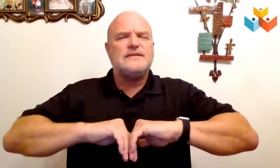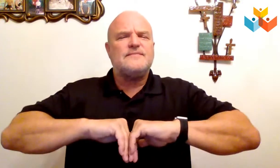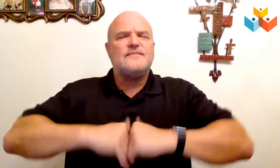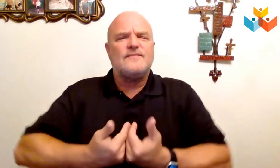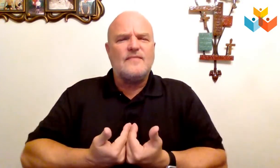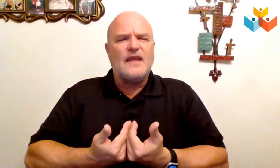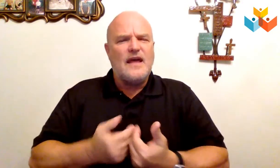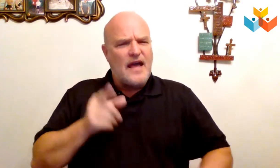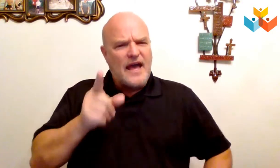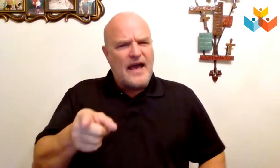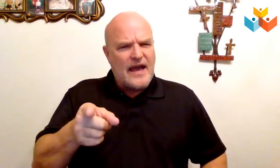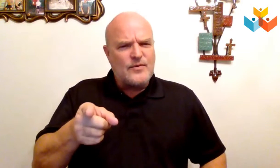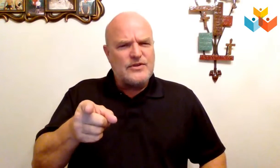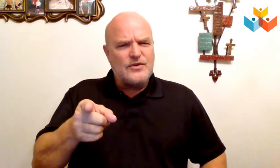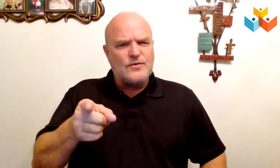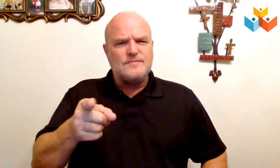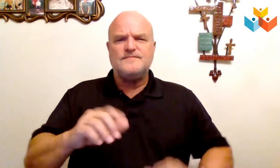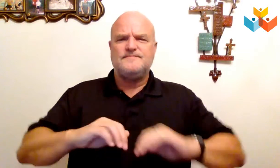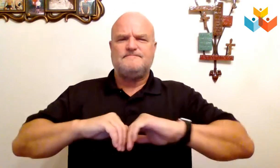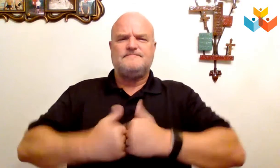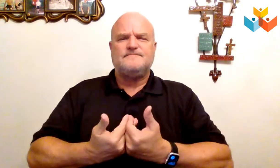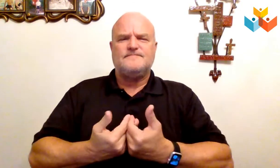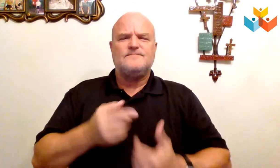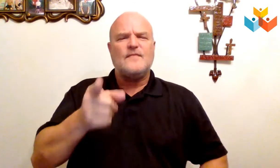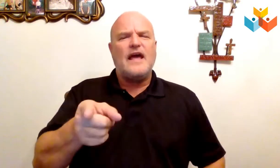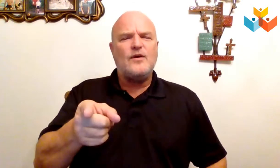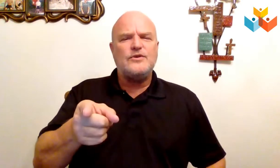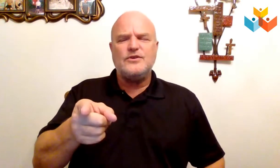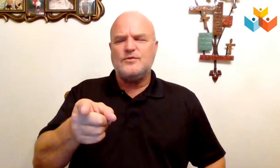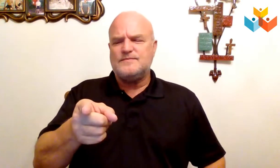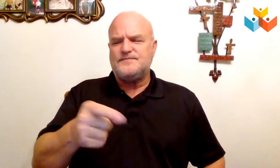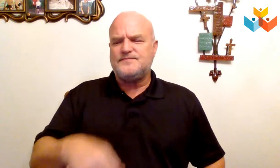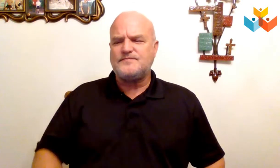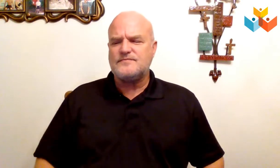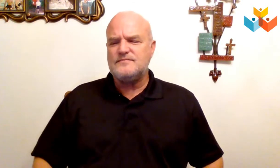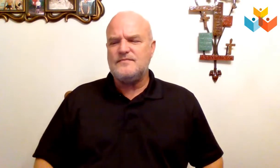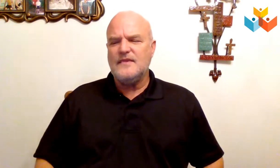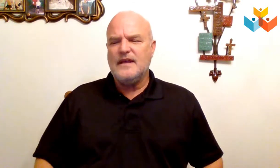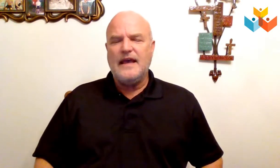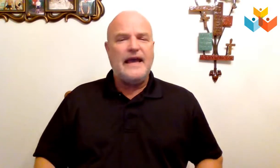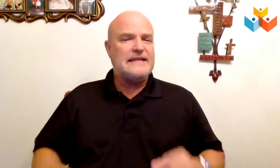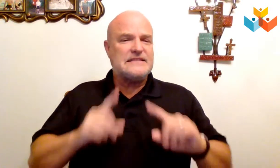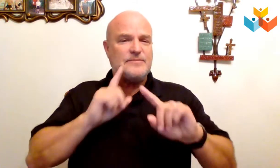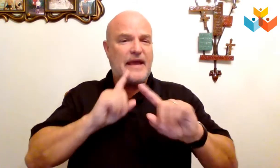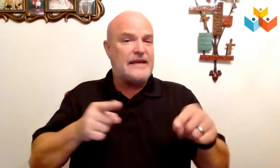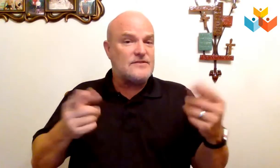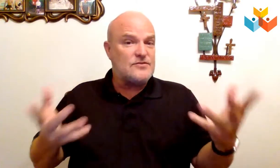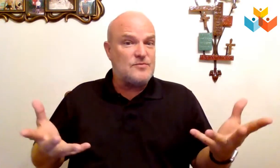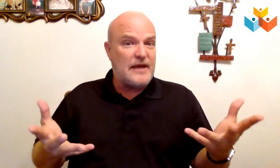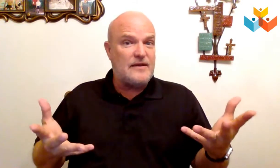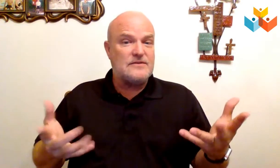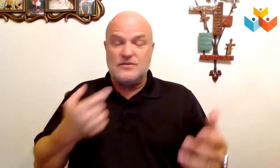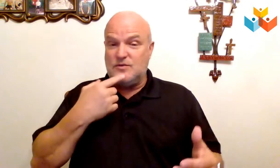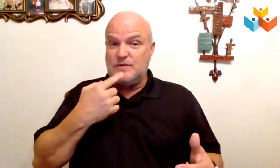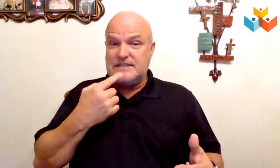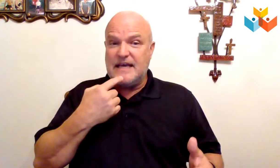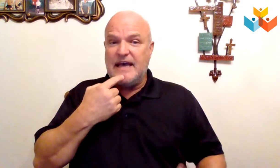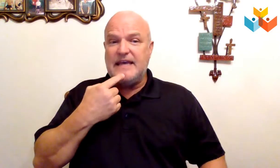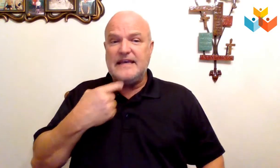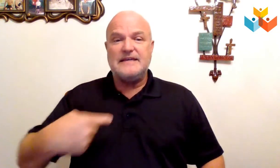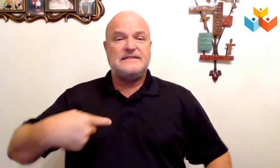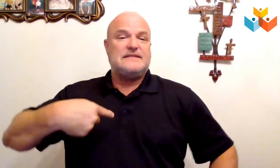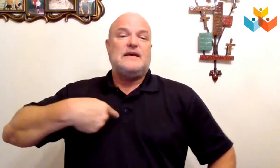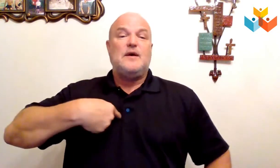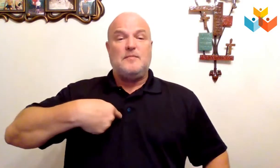So you can ask the question, how are you? How are you? And some